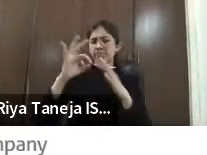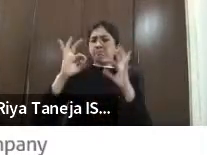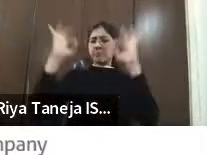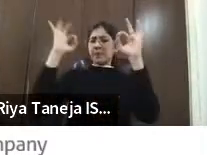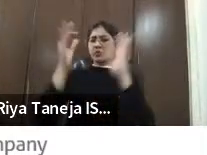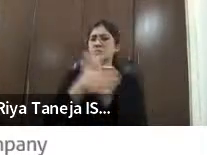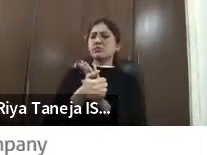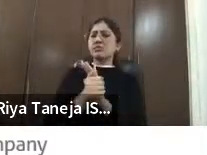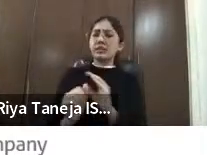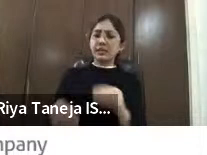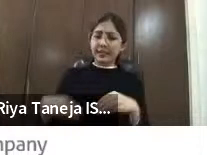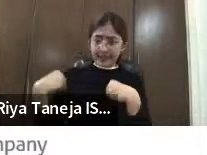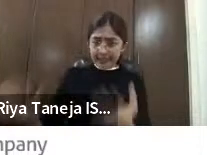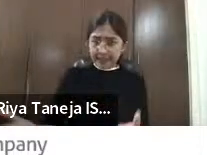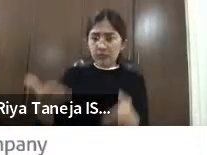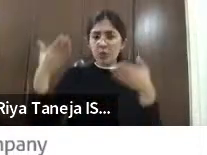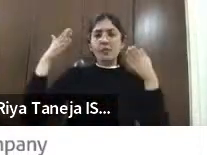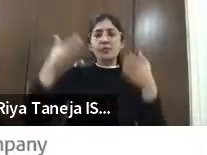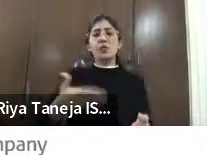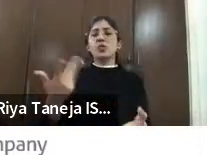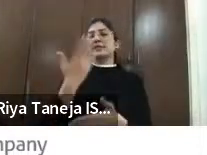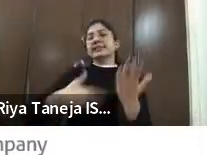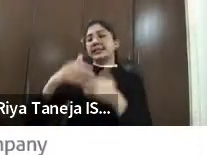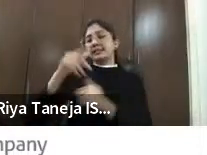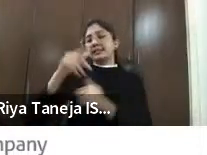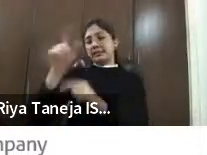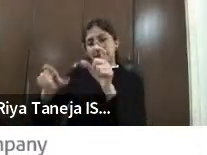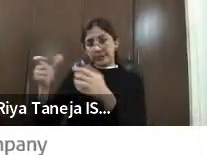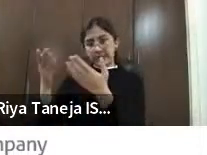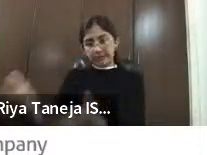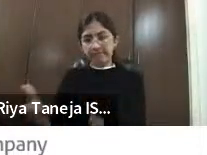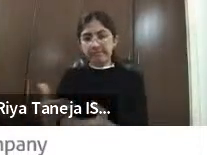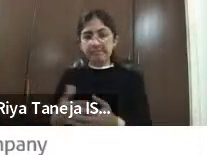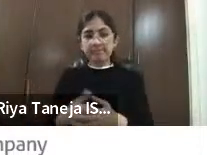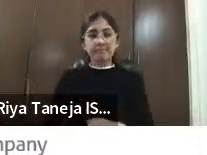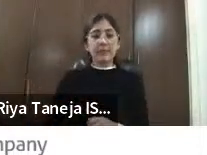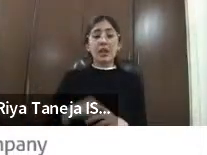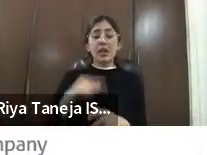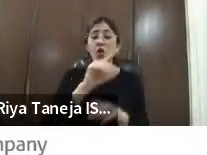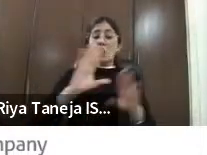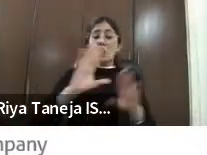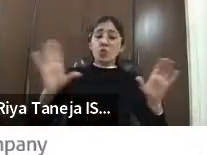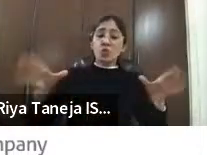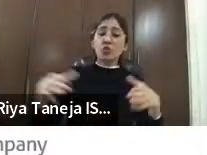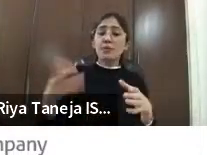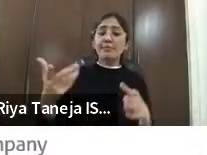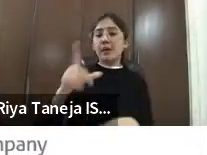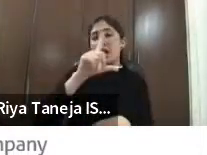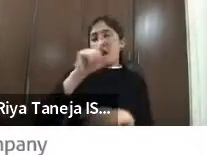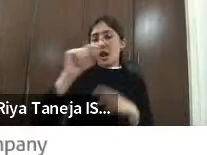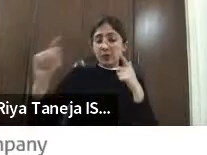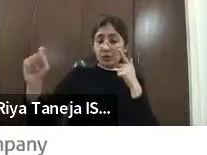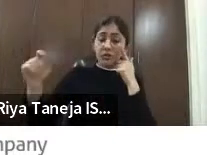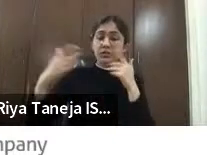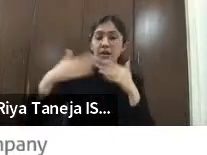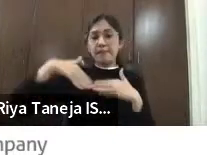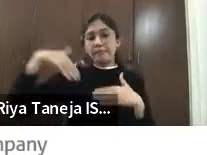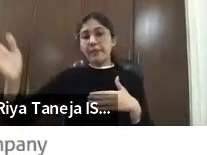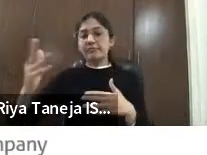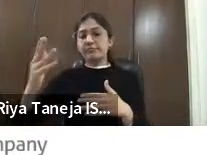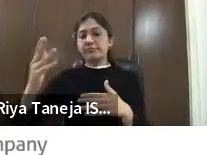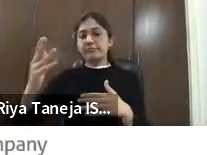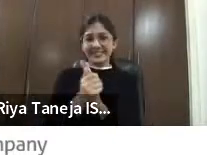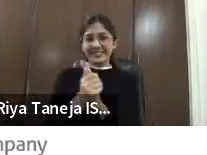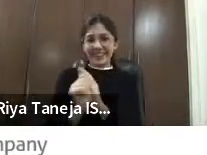with special focus on persons with disability. It is a group of 100 artisans working together